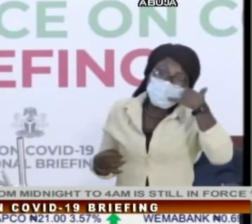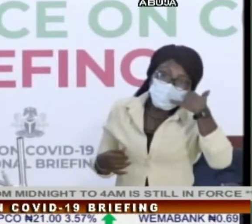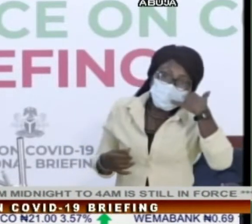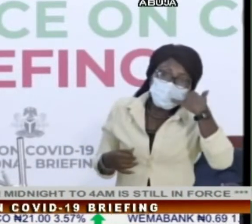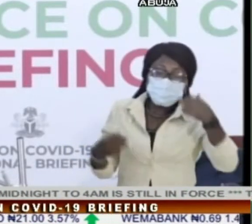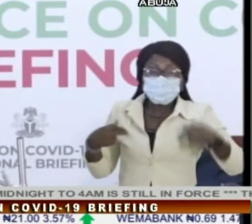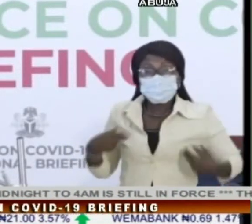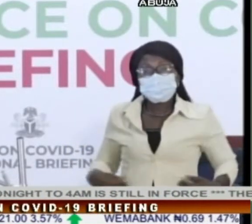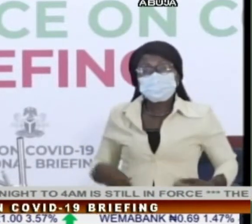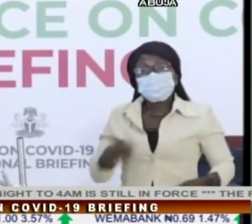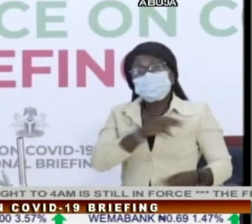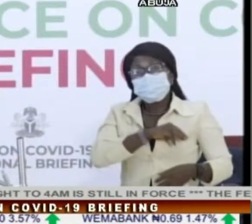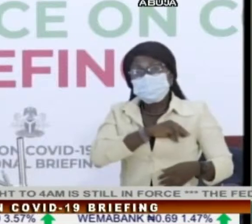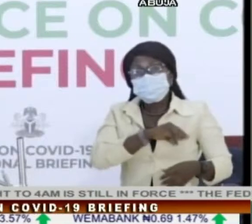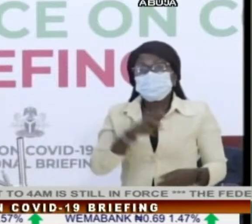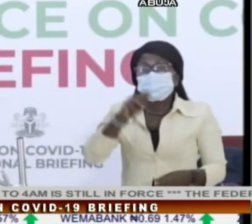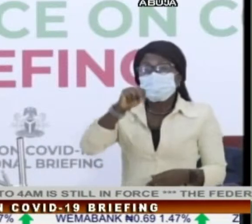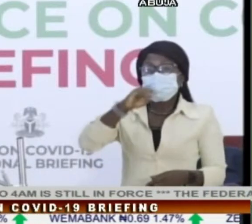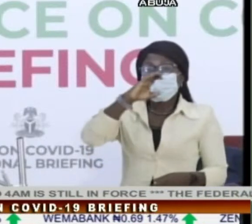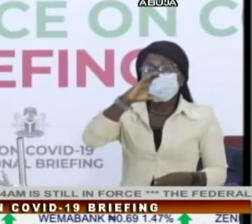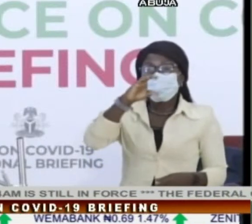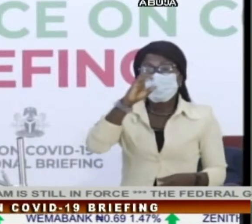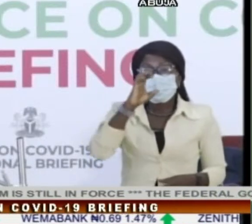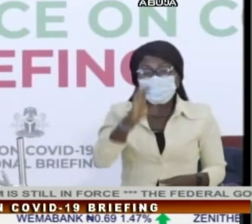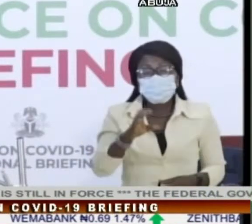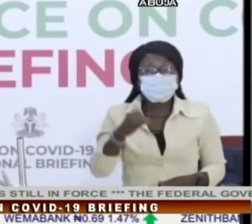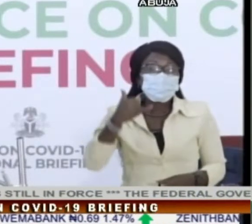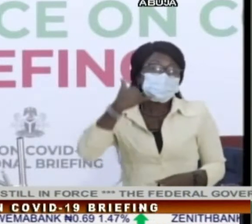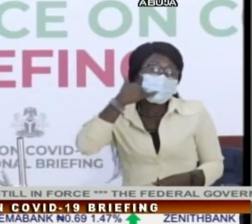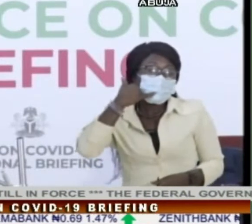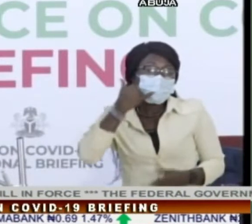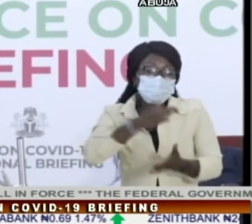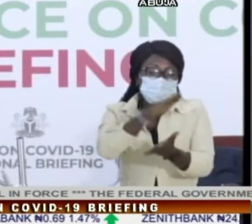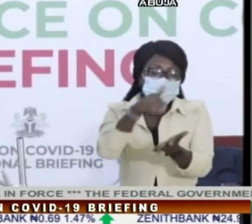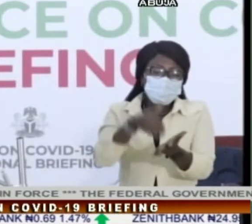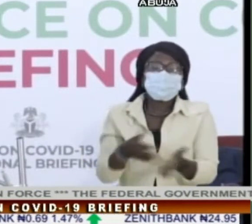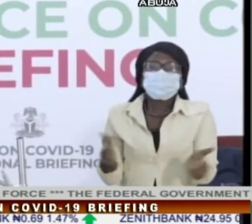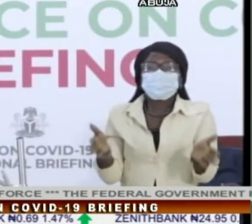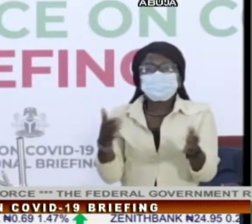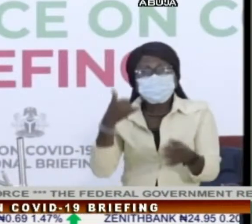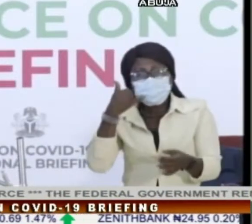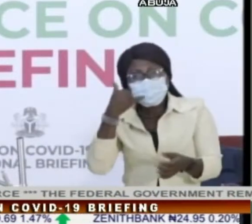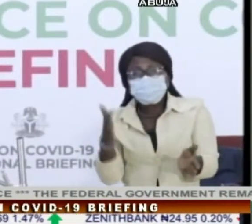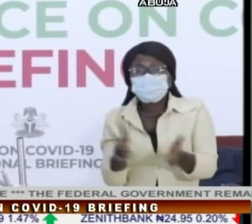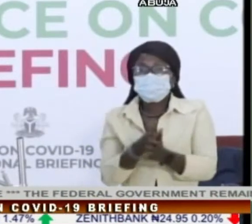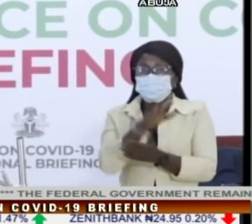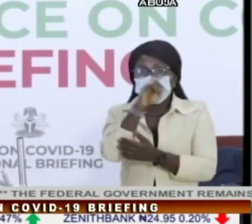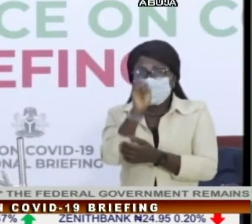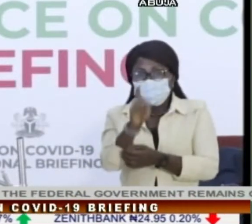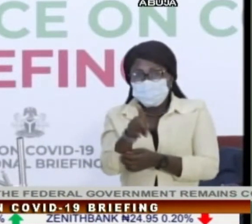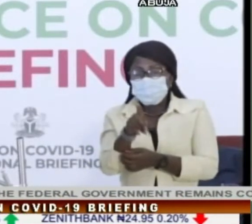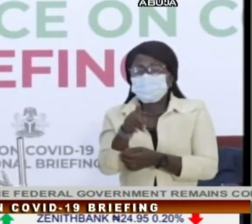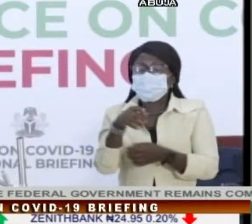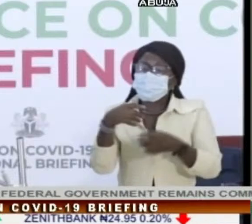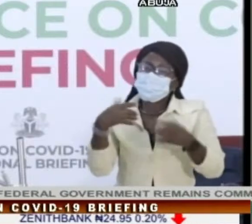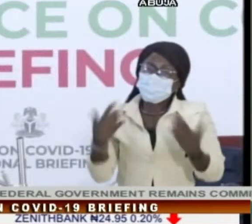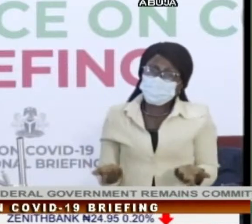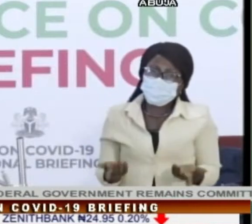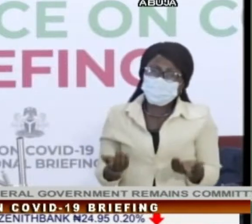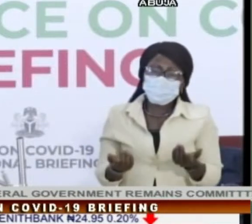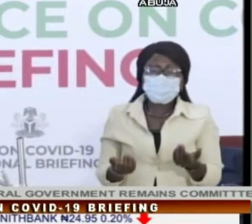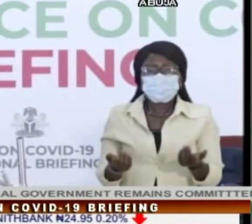MPHCDA, NCDC. We also have call centers where you can call and ask questions. And please, we